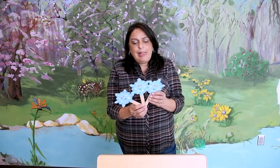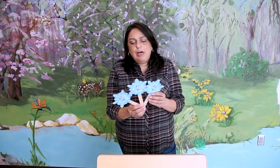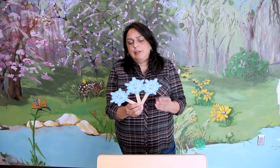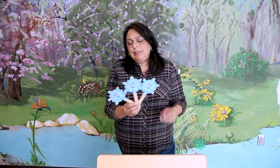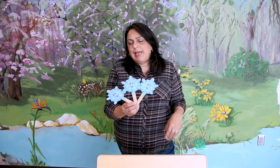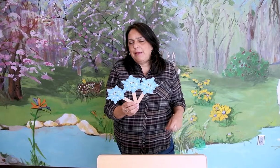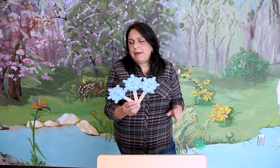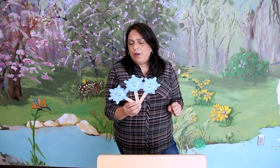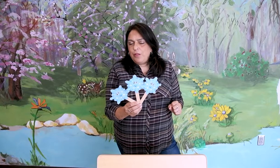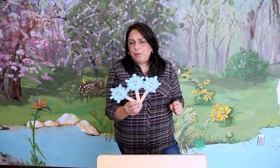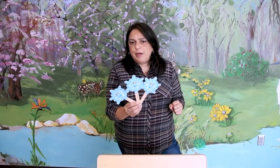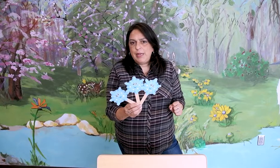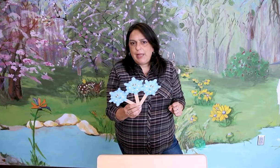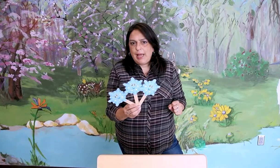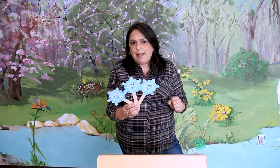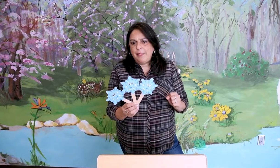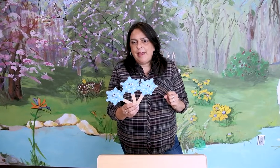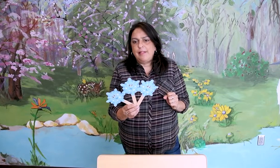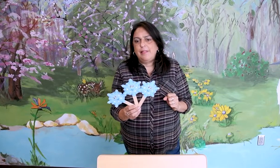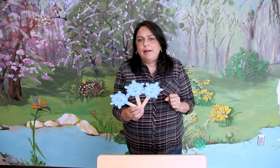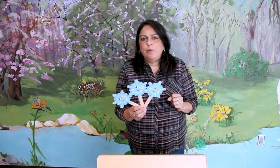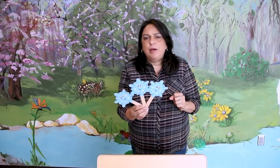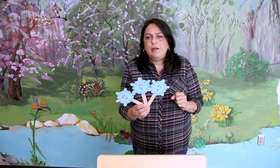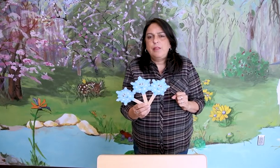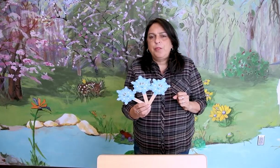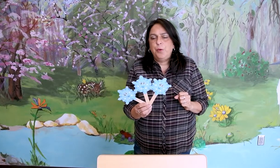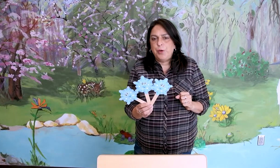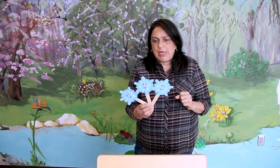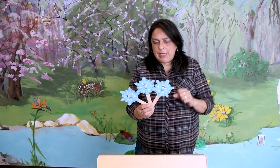Along came another one, and then there were three.